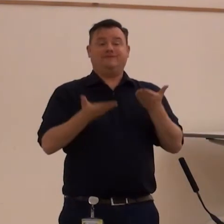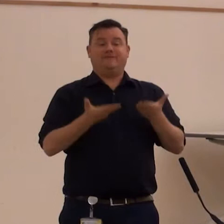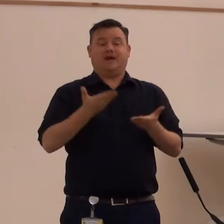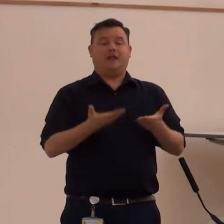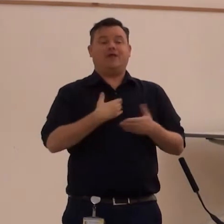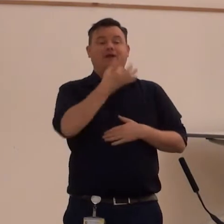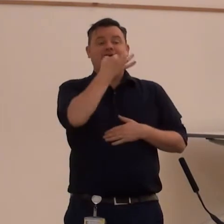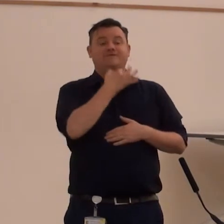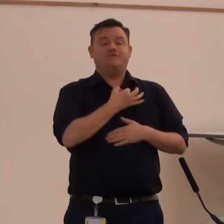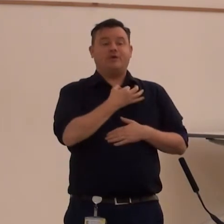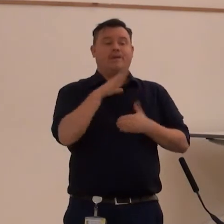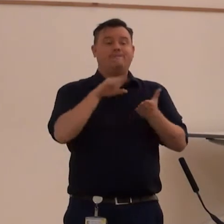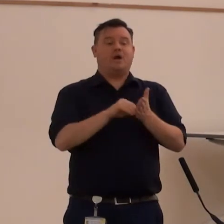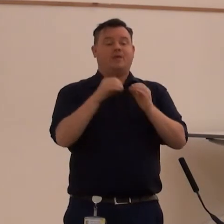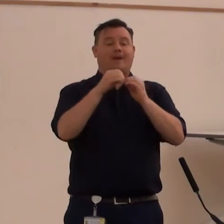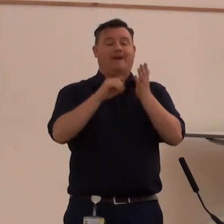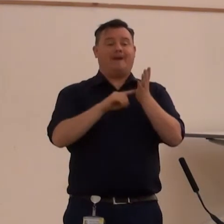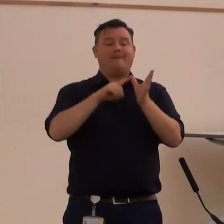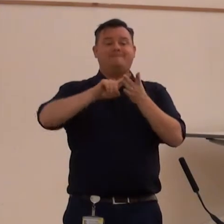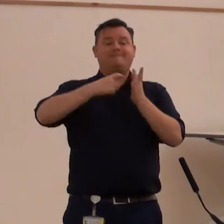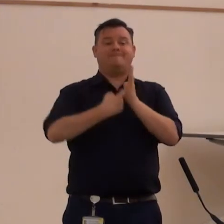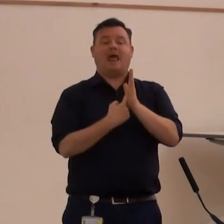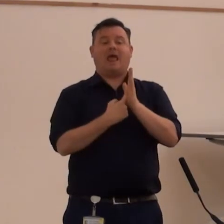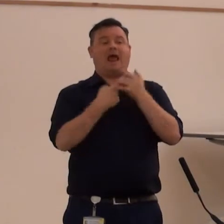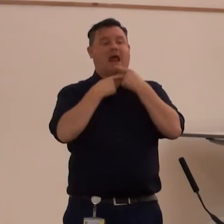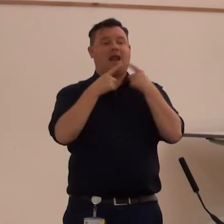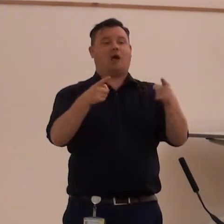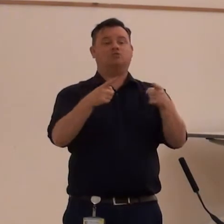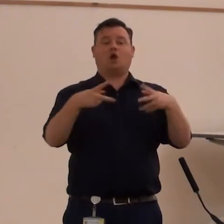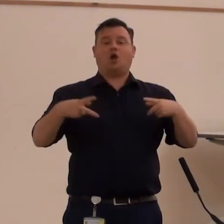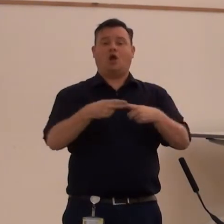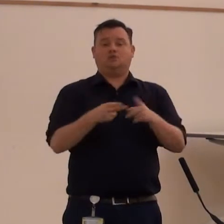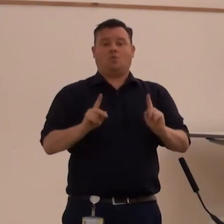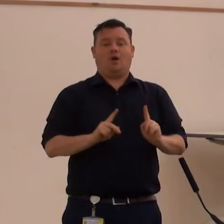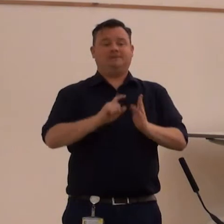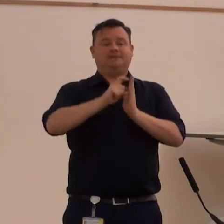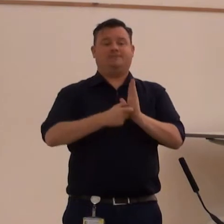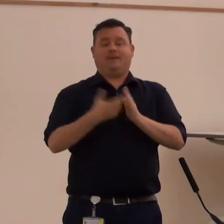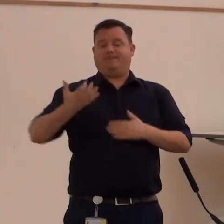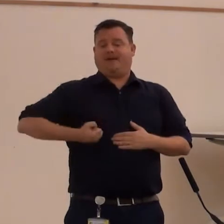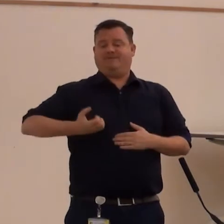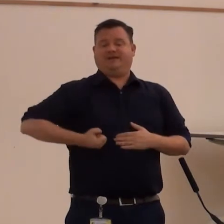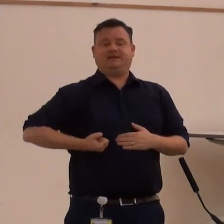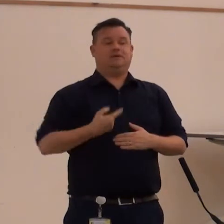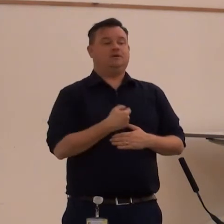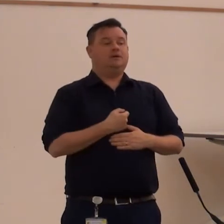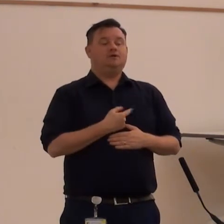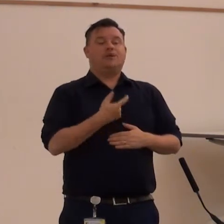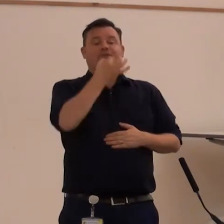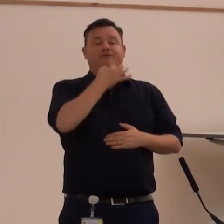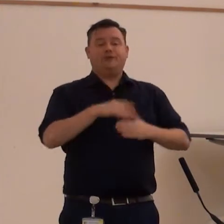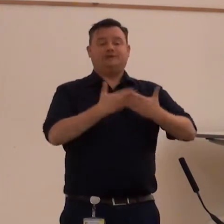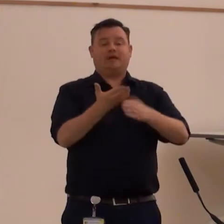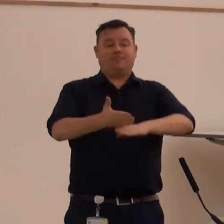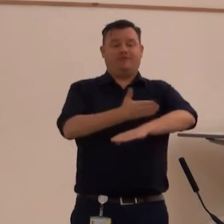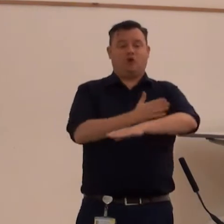few months, Blair starts announcing cuts to disability benefits. So what we did, a few days before